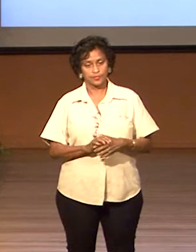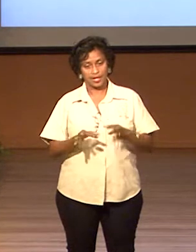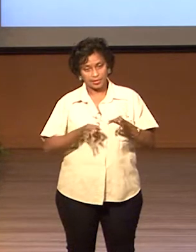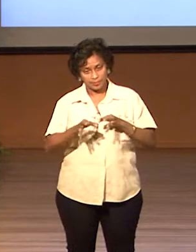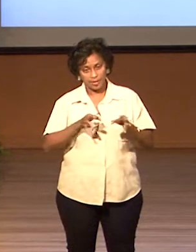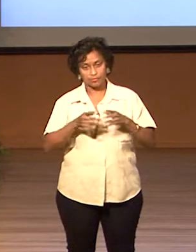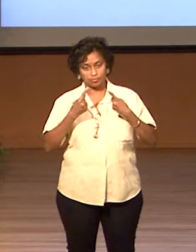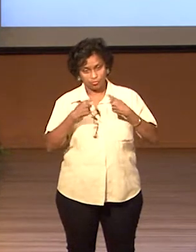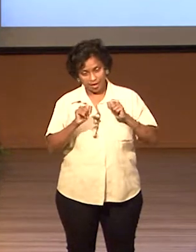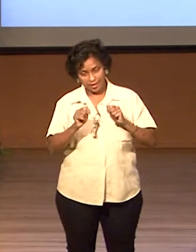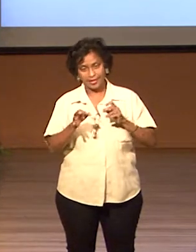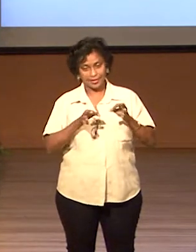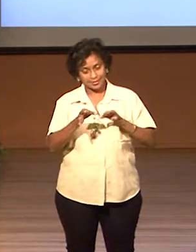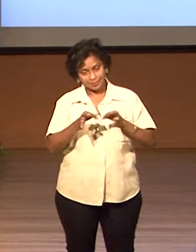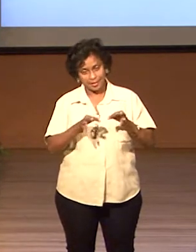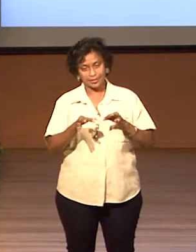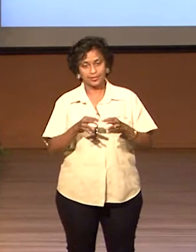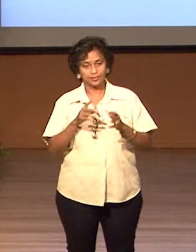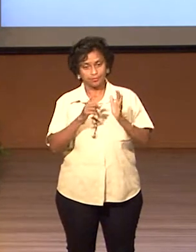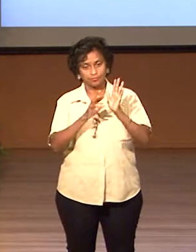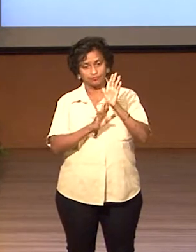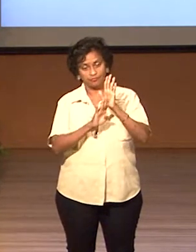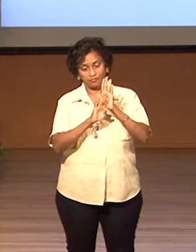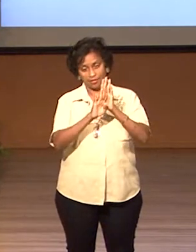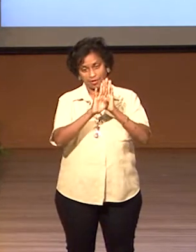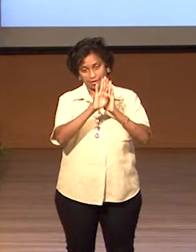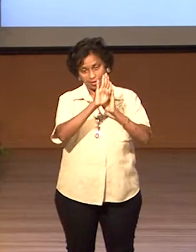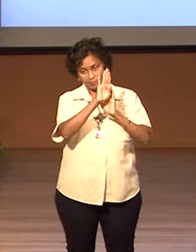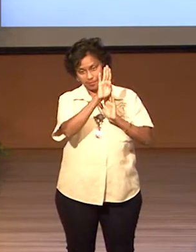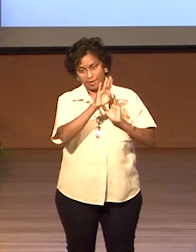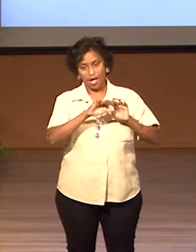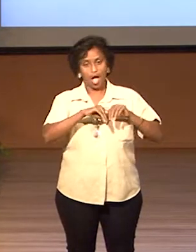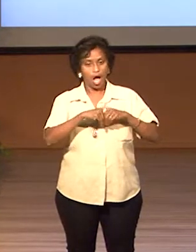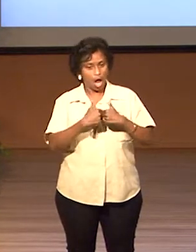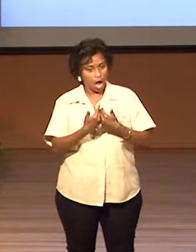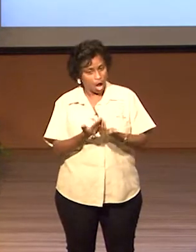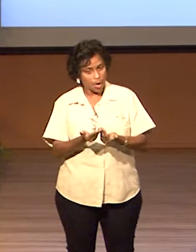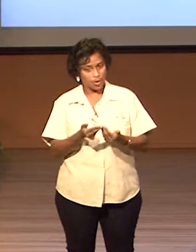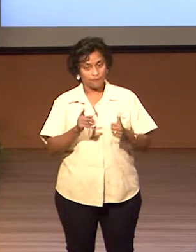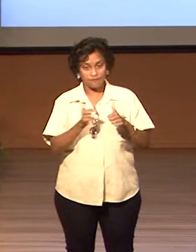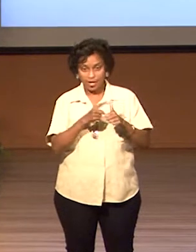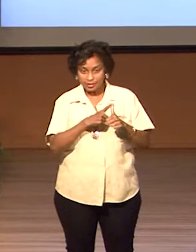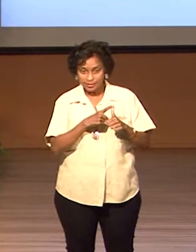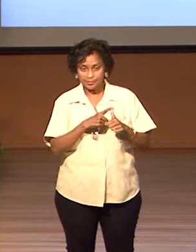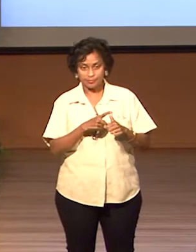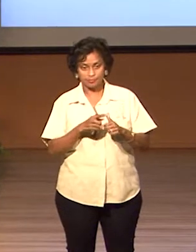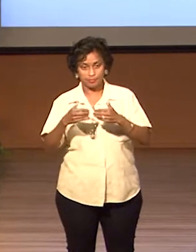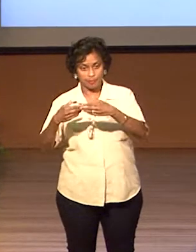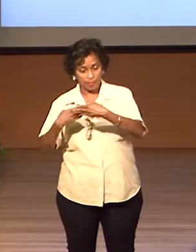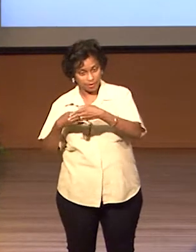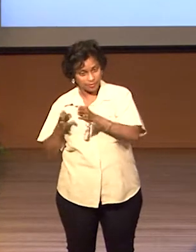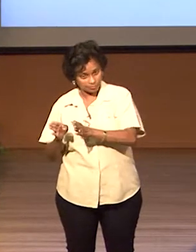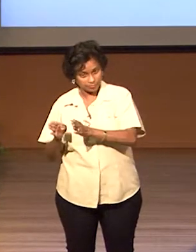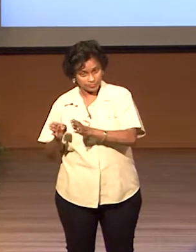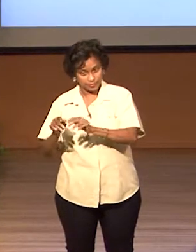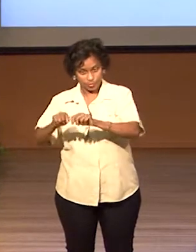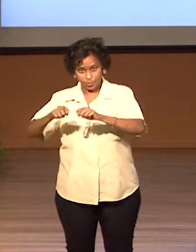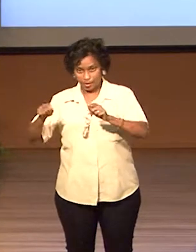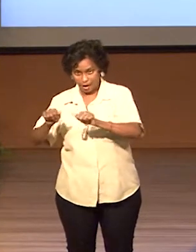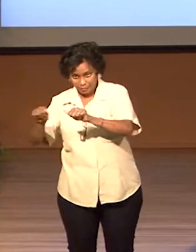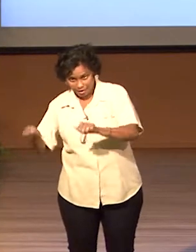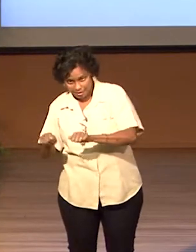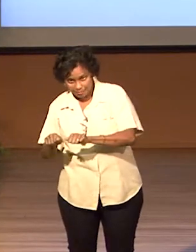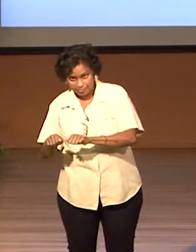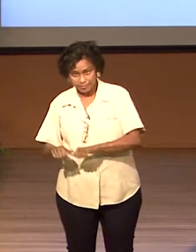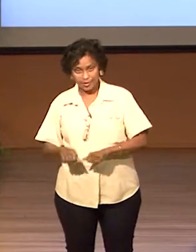clearly the relevance of it to us. In the first window, it's the area of our lives that is known by ourselves and